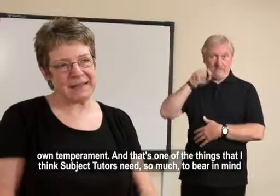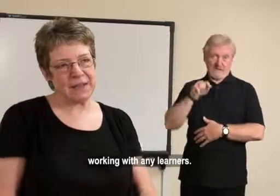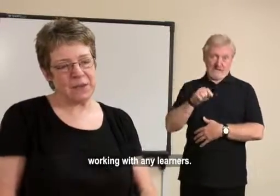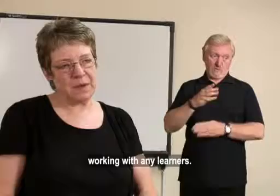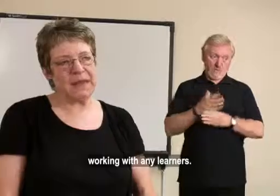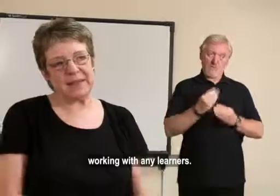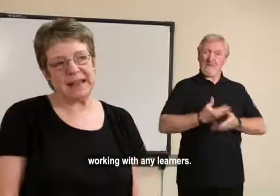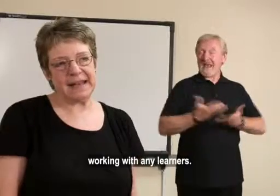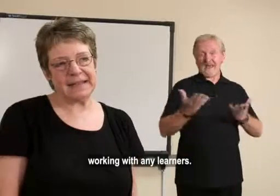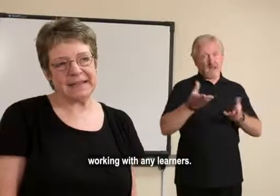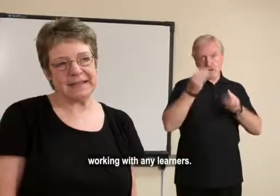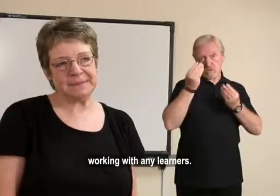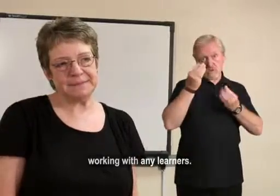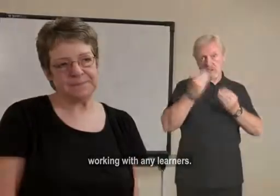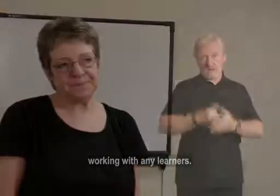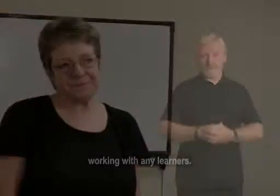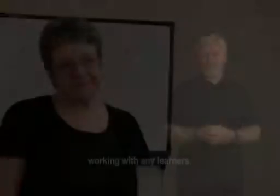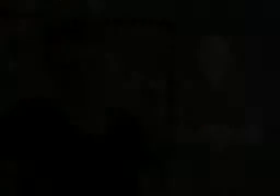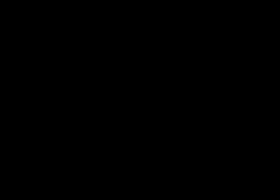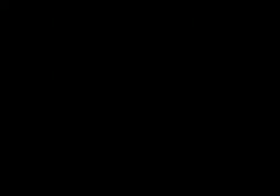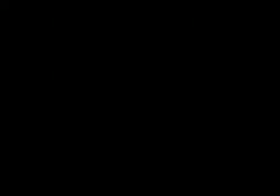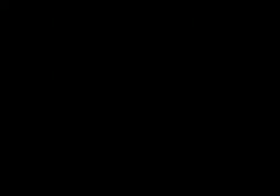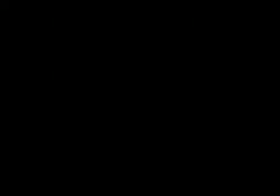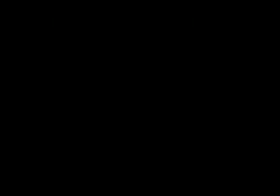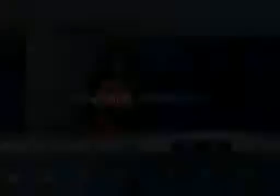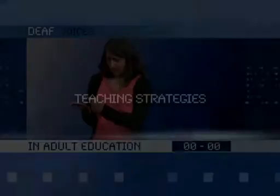in mind working with any learners.